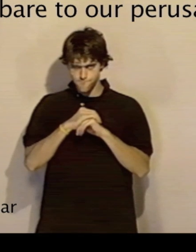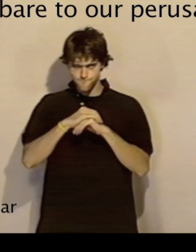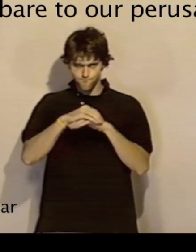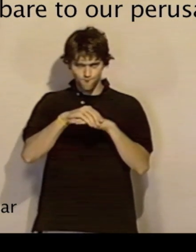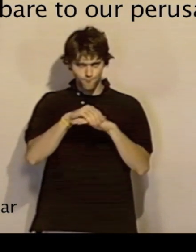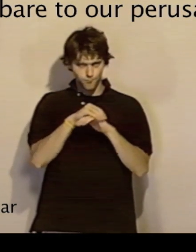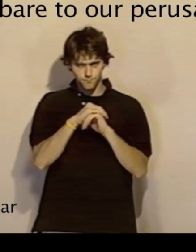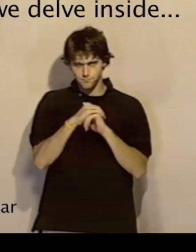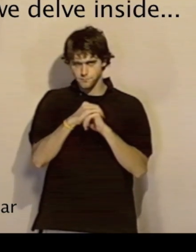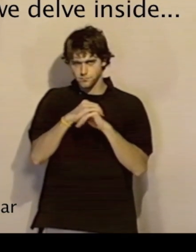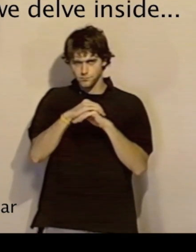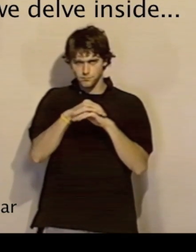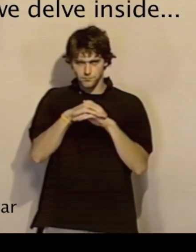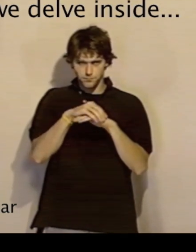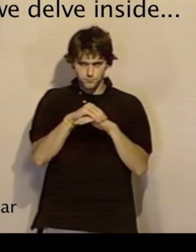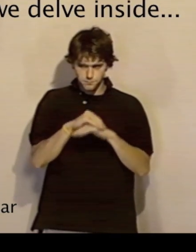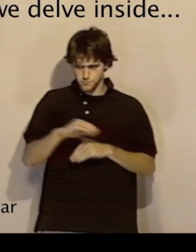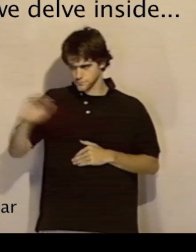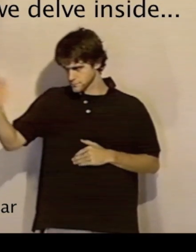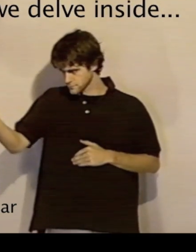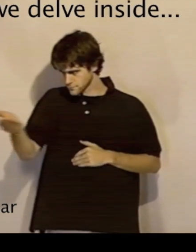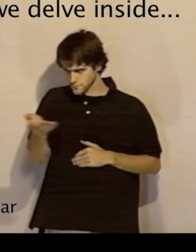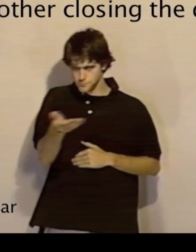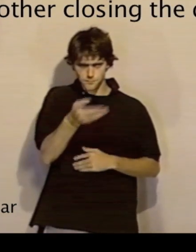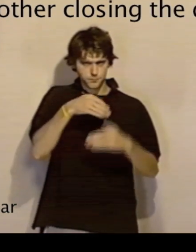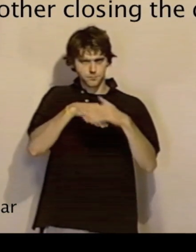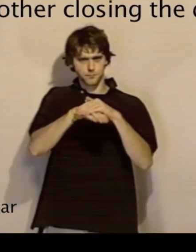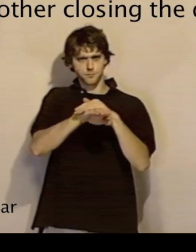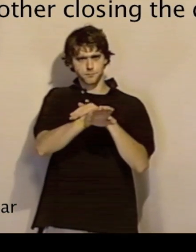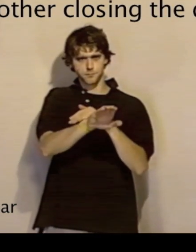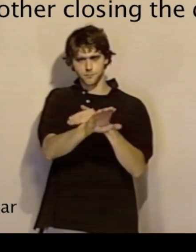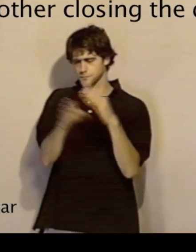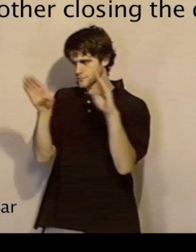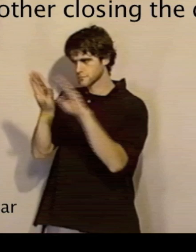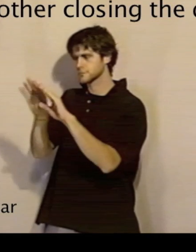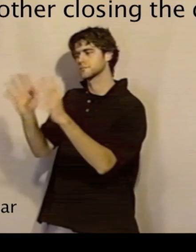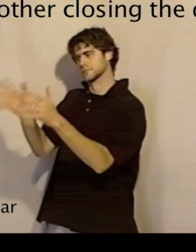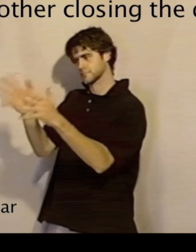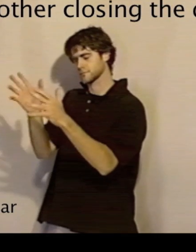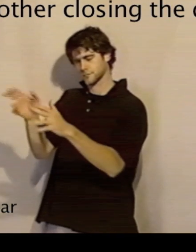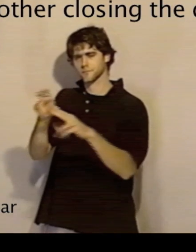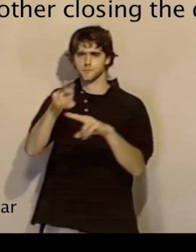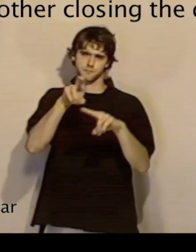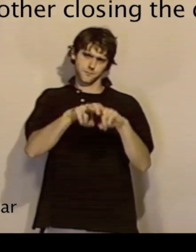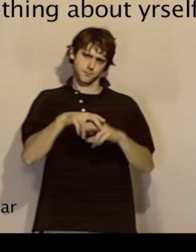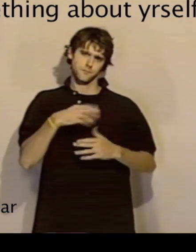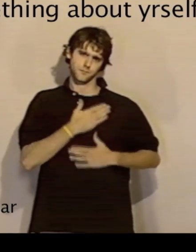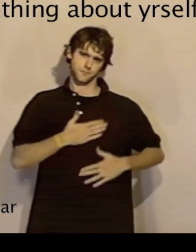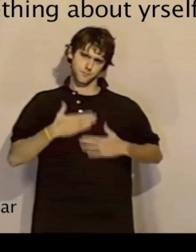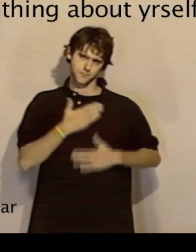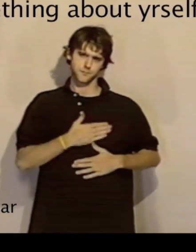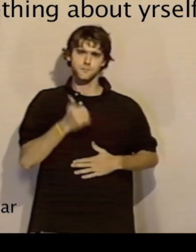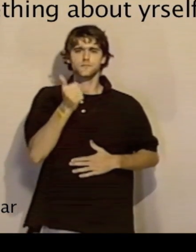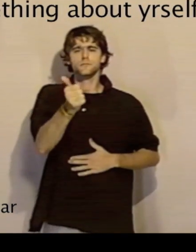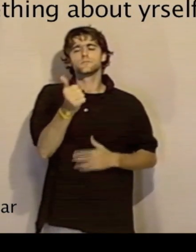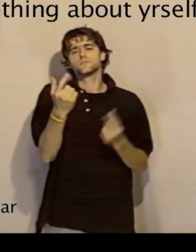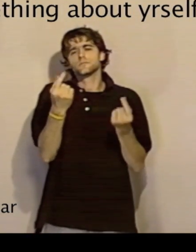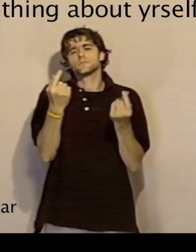our perusal. Join me now as we delve inside. Welcome, my son, enter. Don't bother closing the door, take a seat, please. Tell us